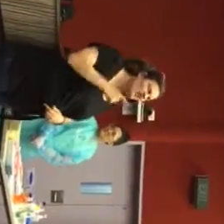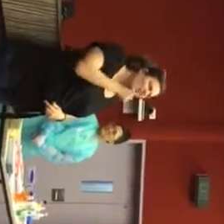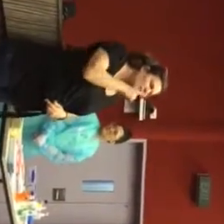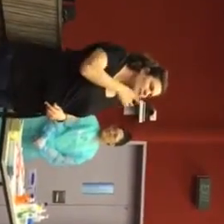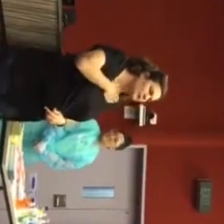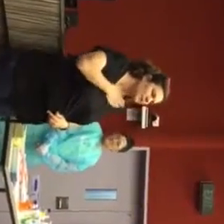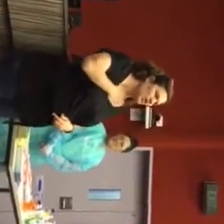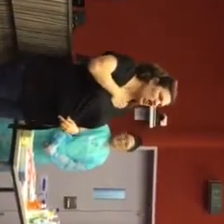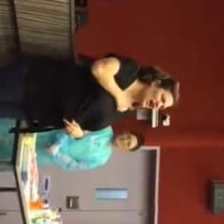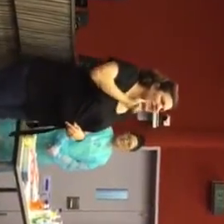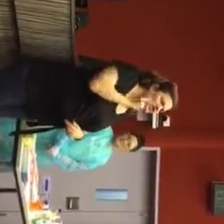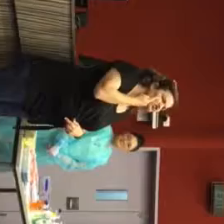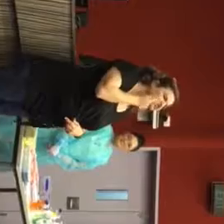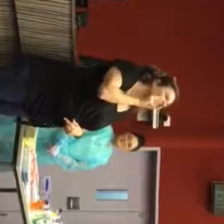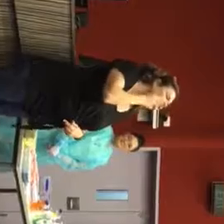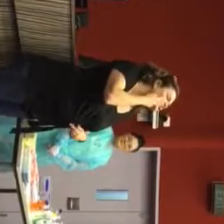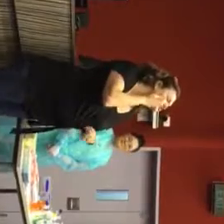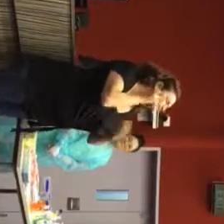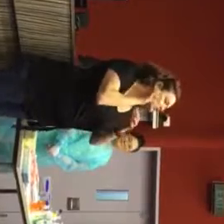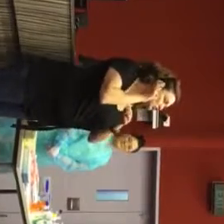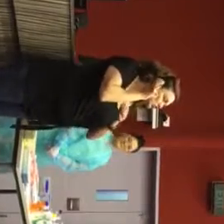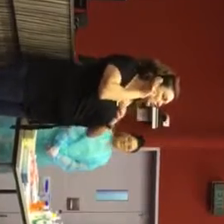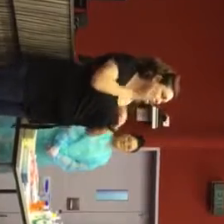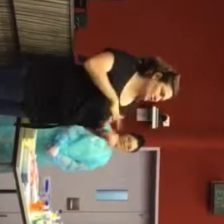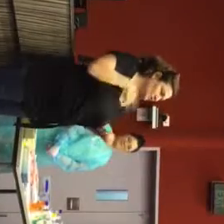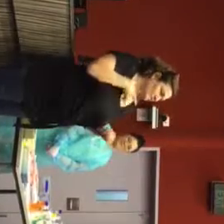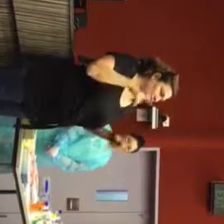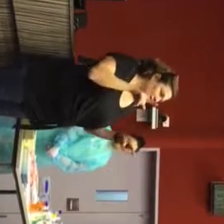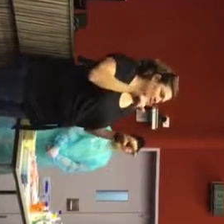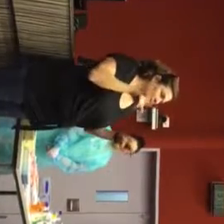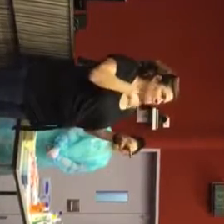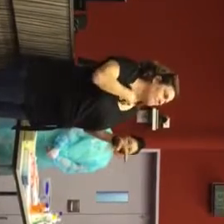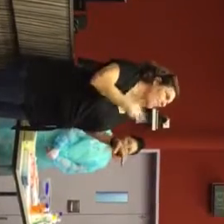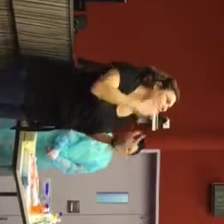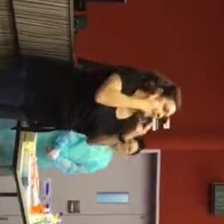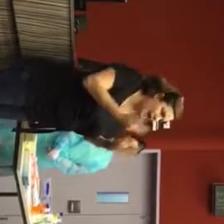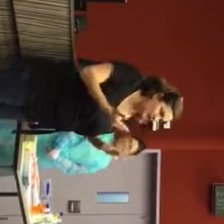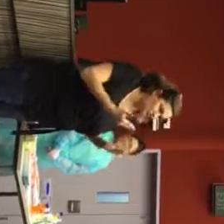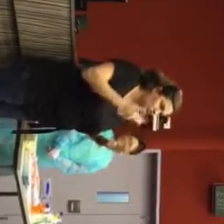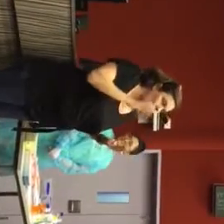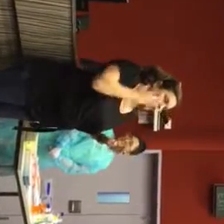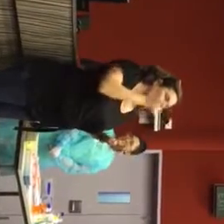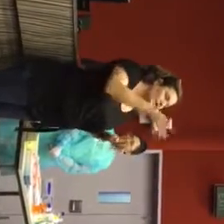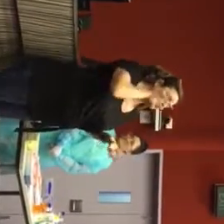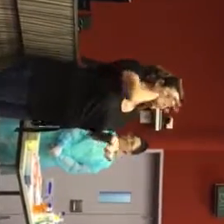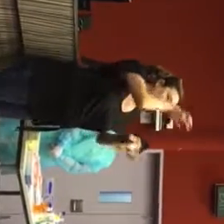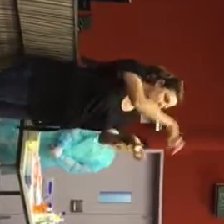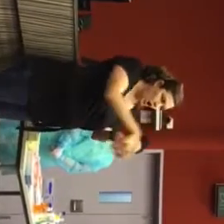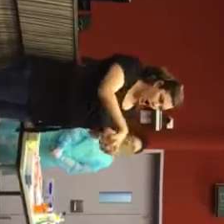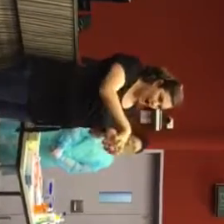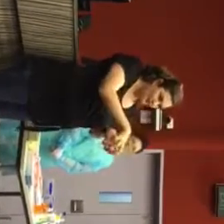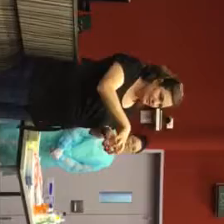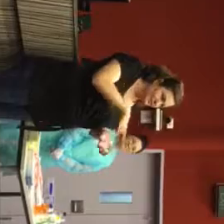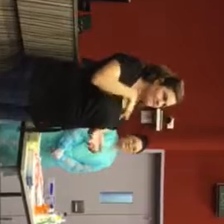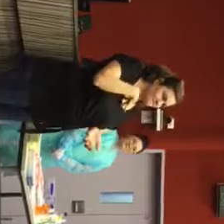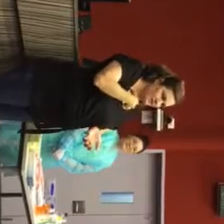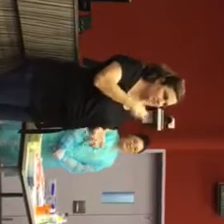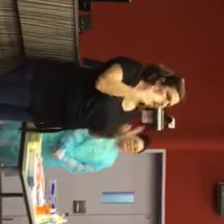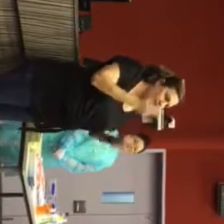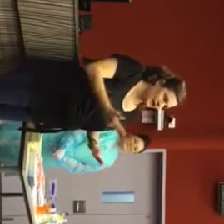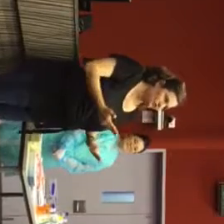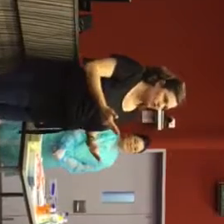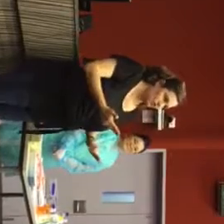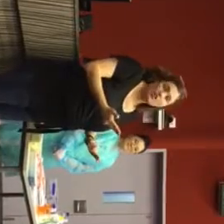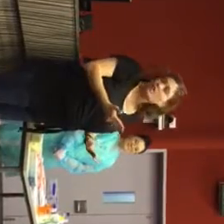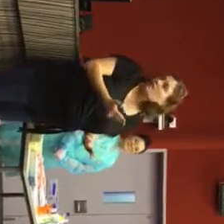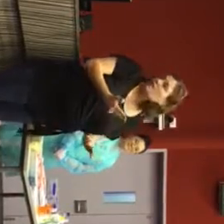terms of biting, they replicate the natural teeth a little bit better in terms of like the biting force. But the thing